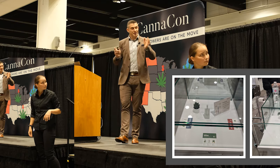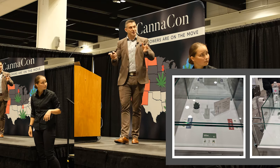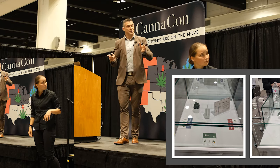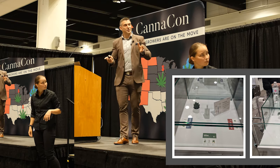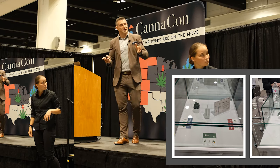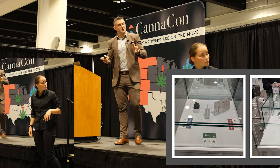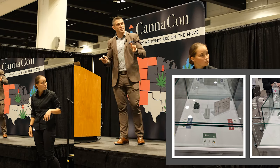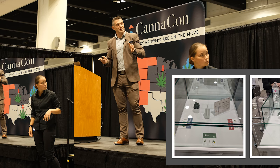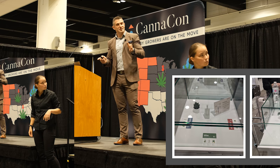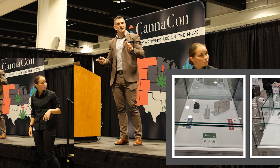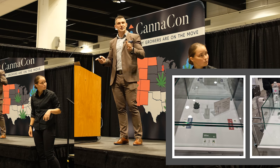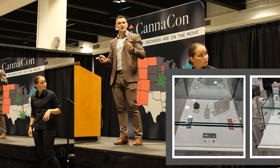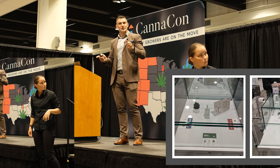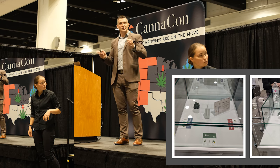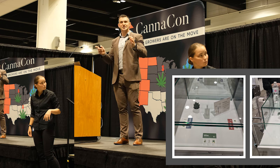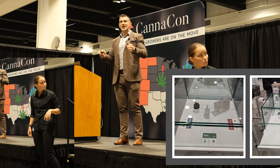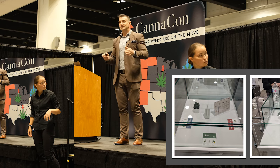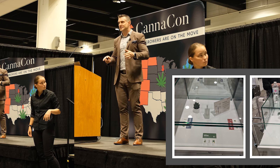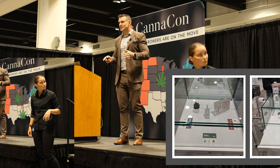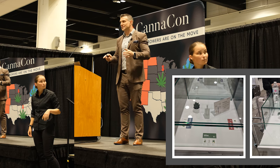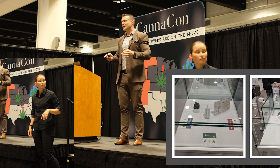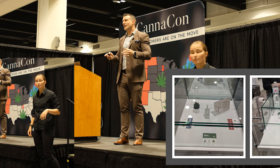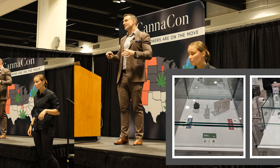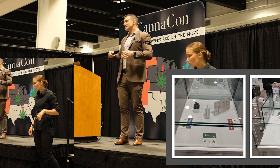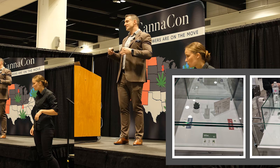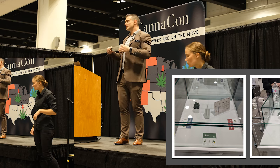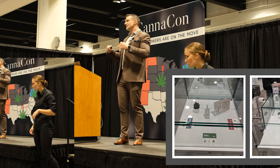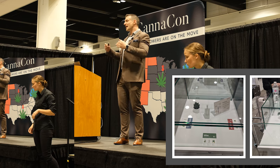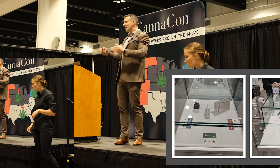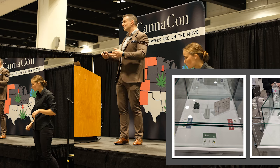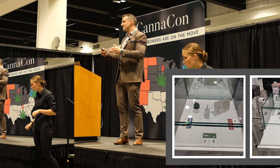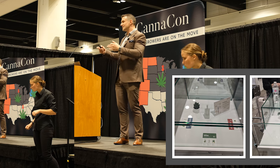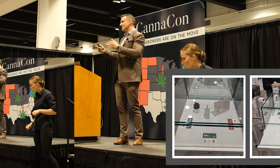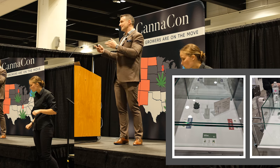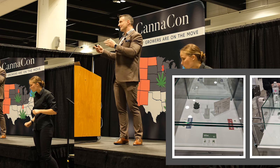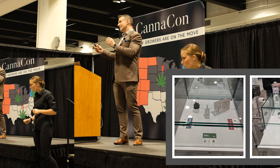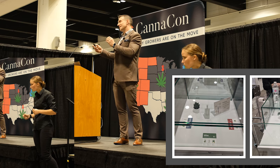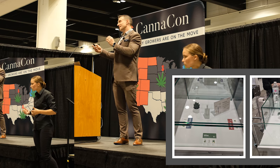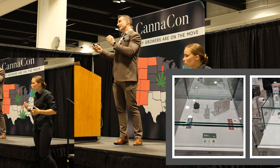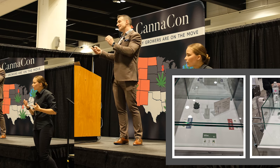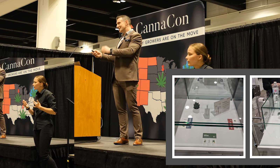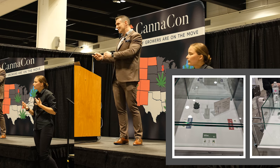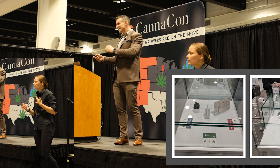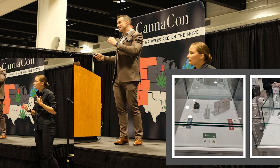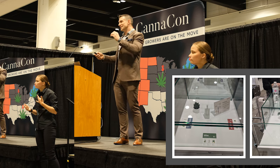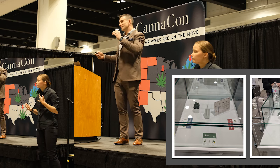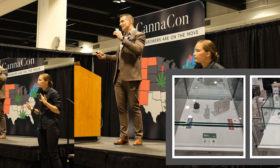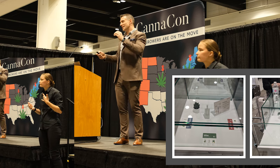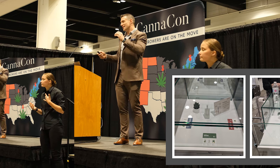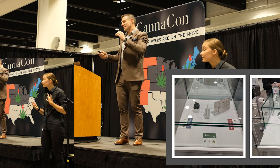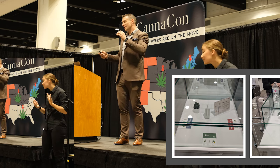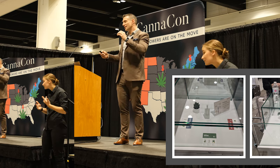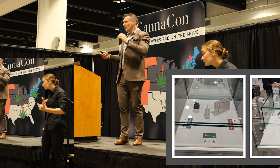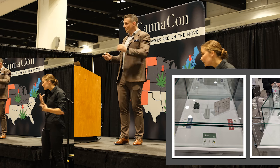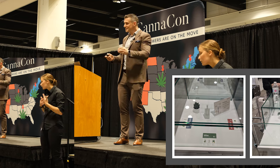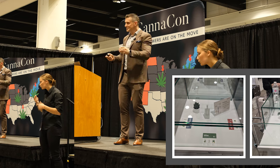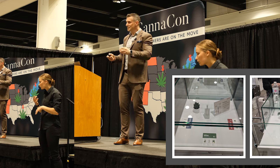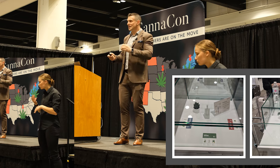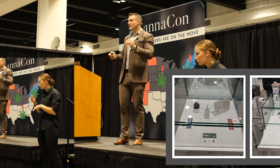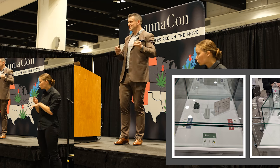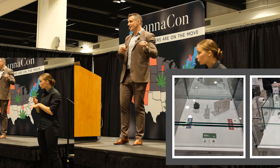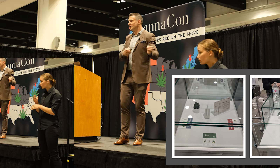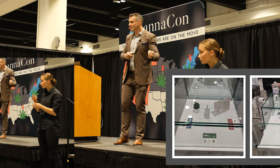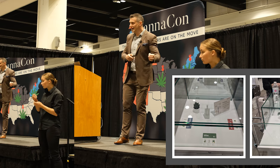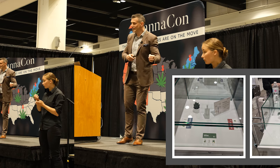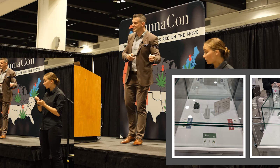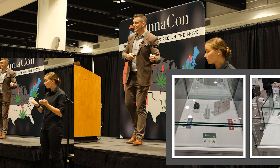One exciting thing about the industry is the use cases of not necessarily cannabis intended equipment